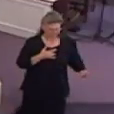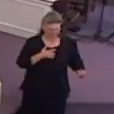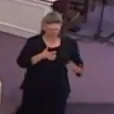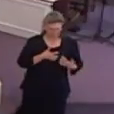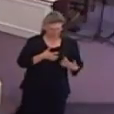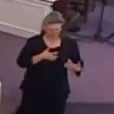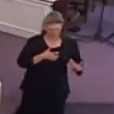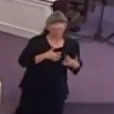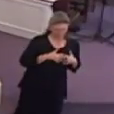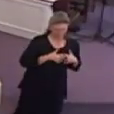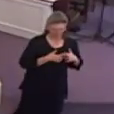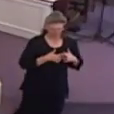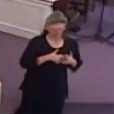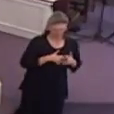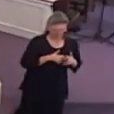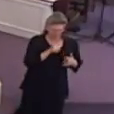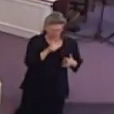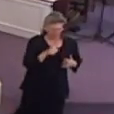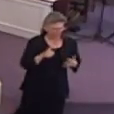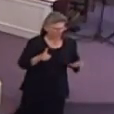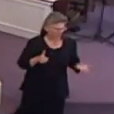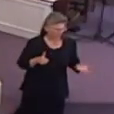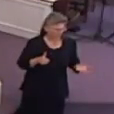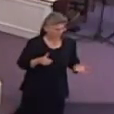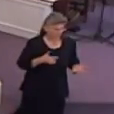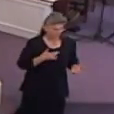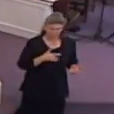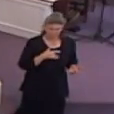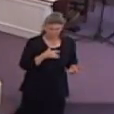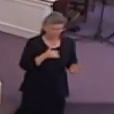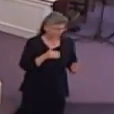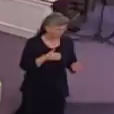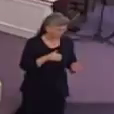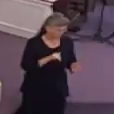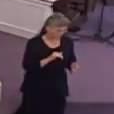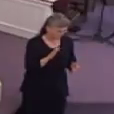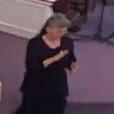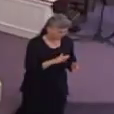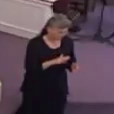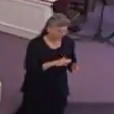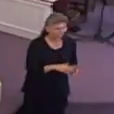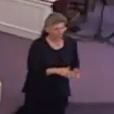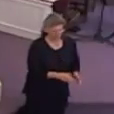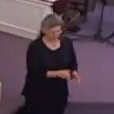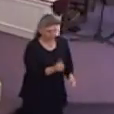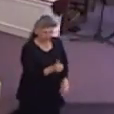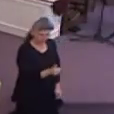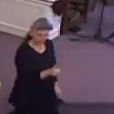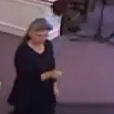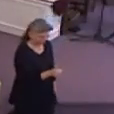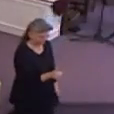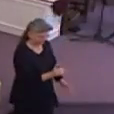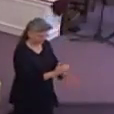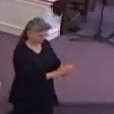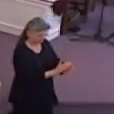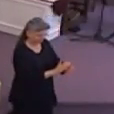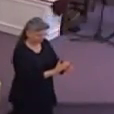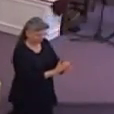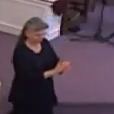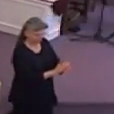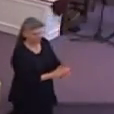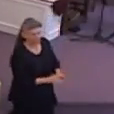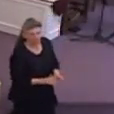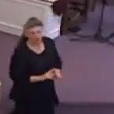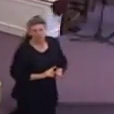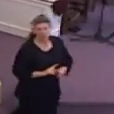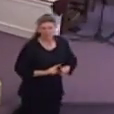a misfit. Amen. If you never felt that way, then let me applaud you today. Amen. Amen.